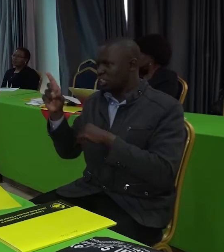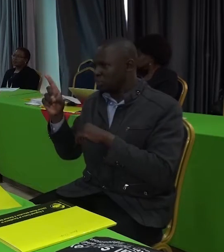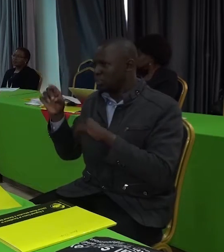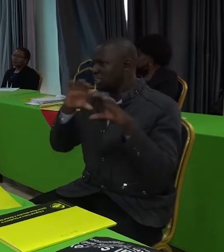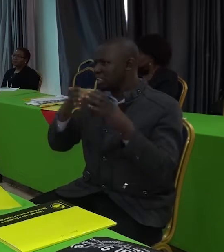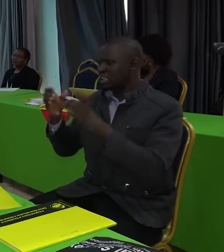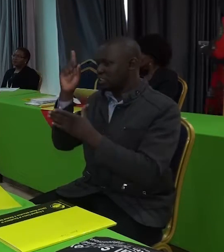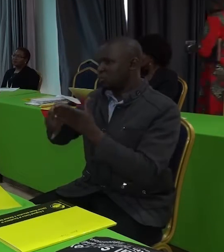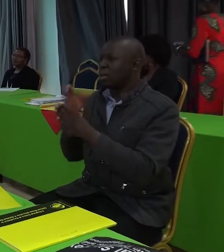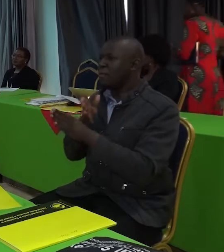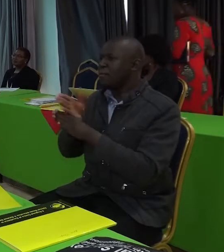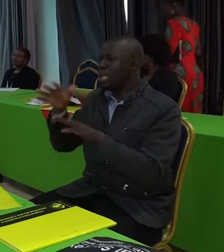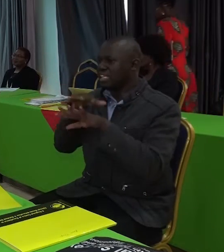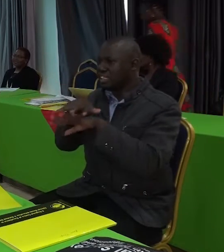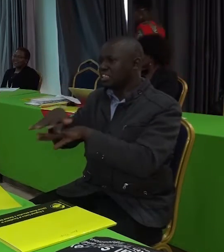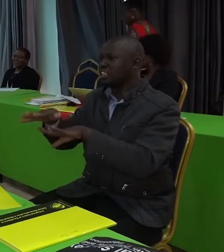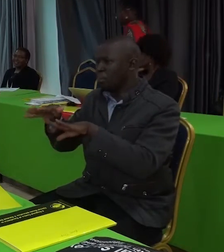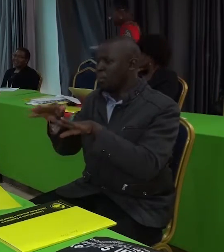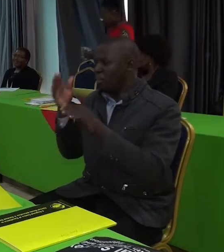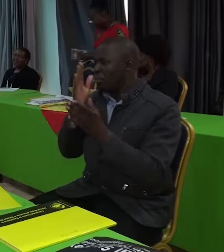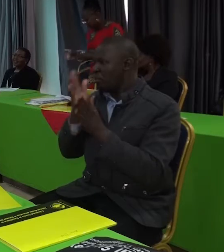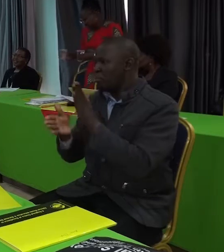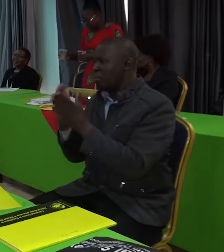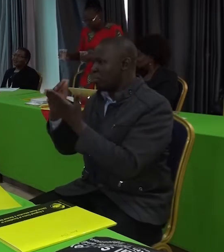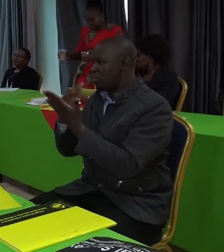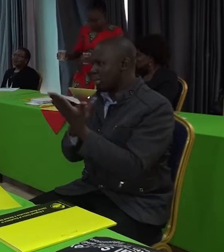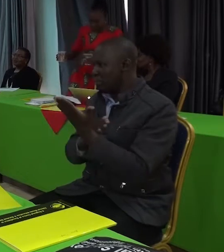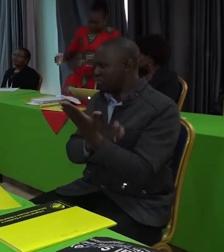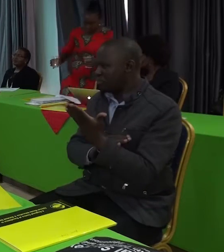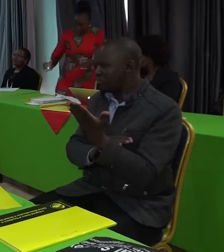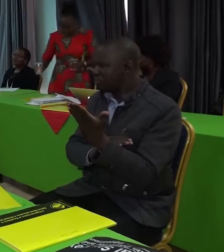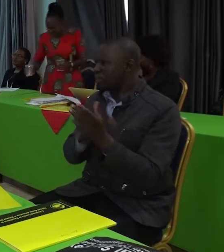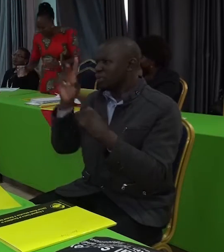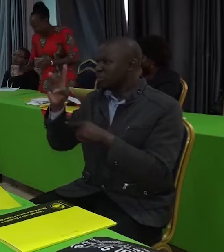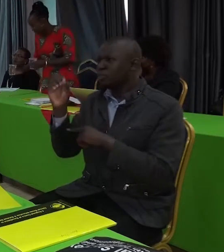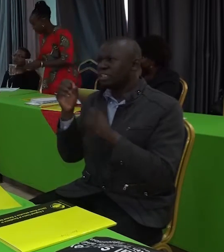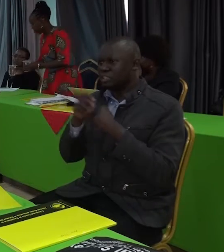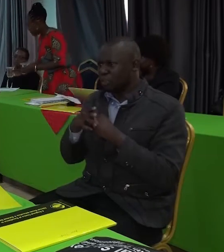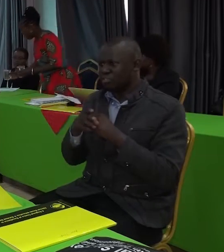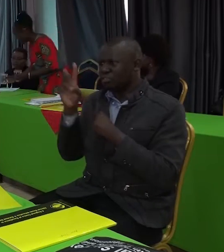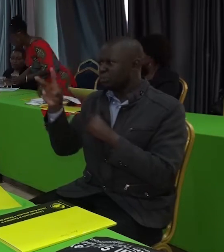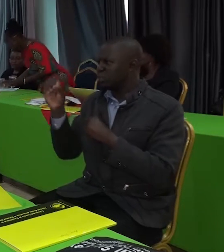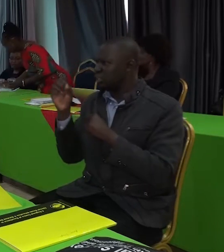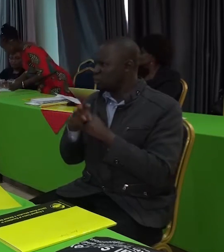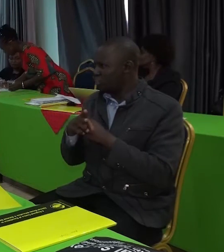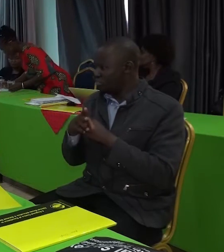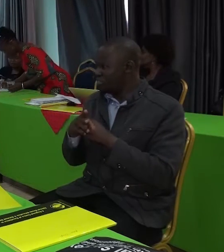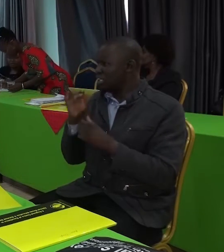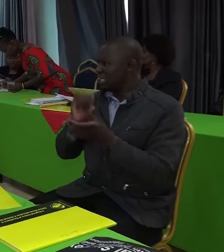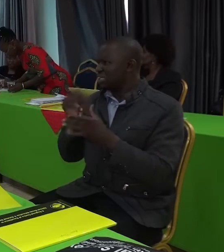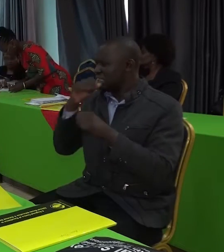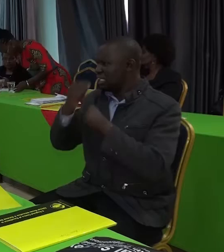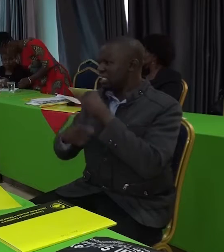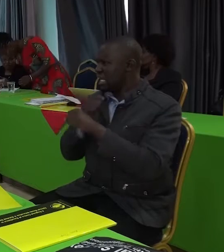20? Doctor? You're not very sure. 2012? 2012? When did we have the Basic Education